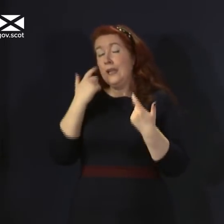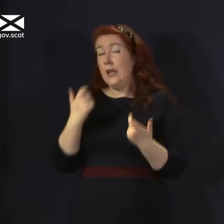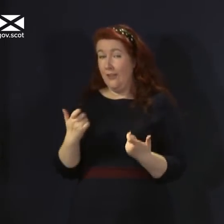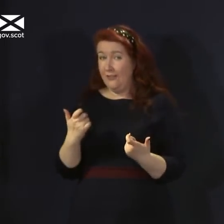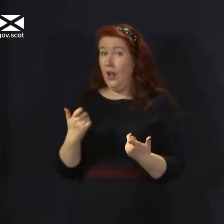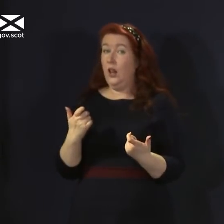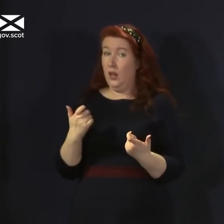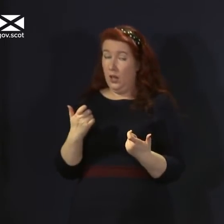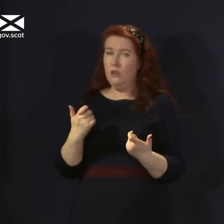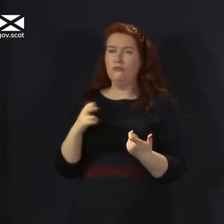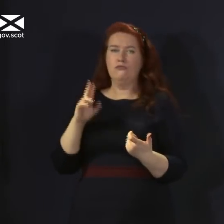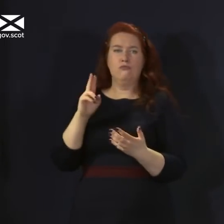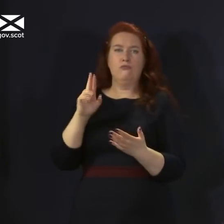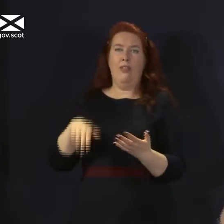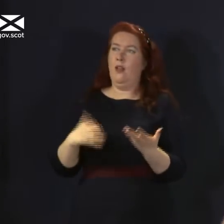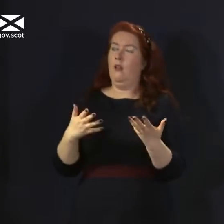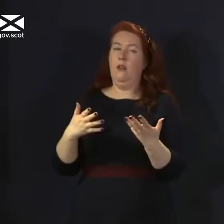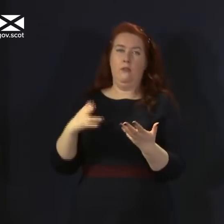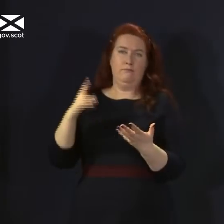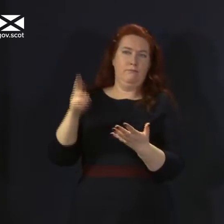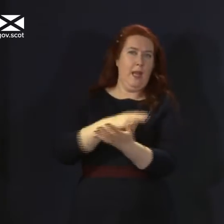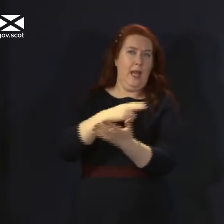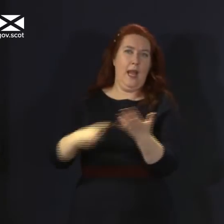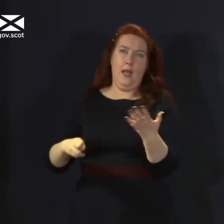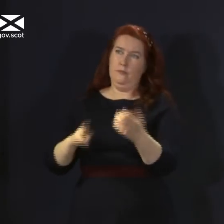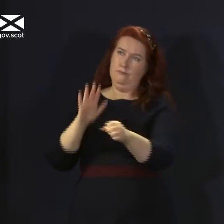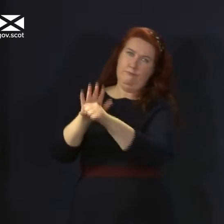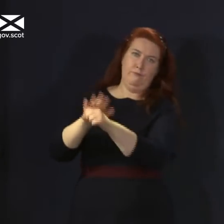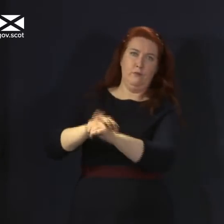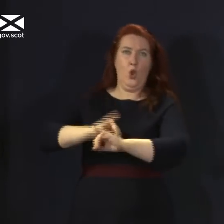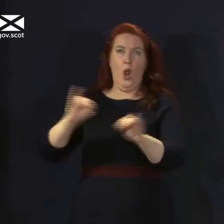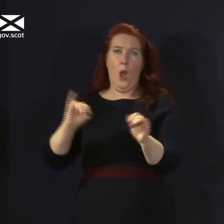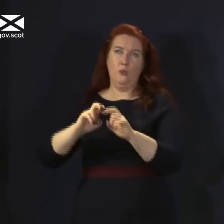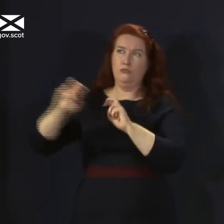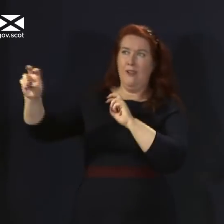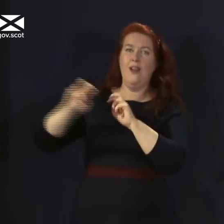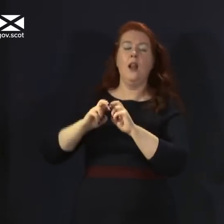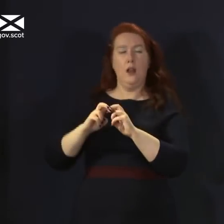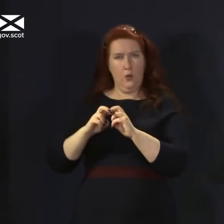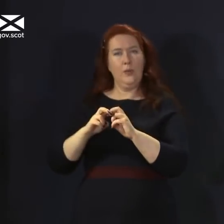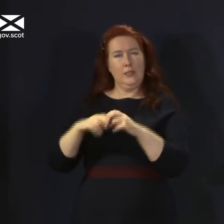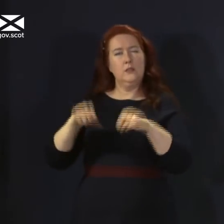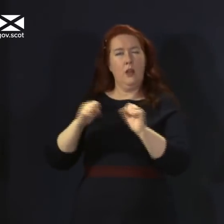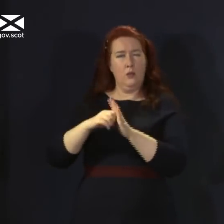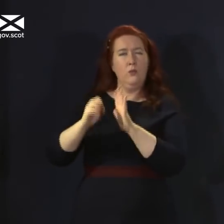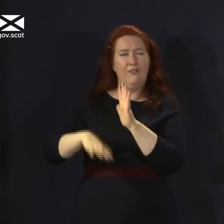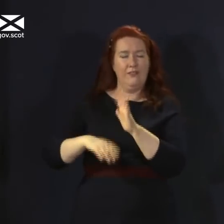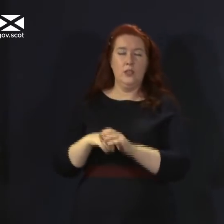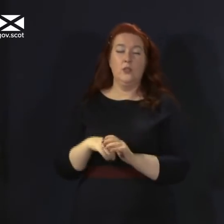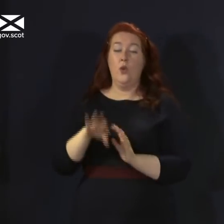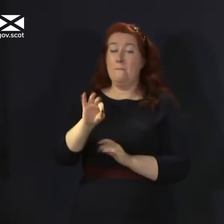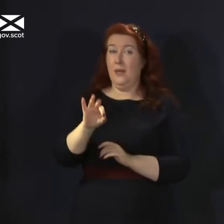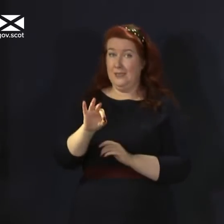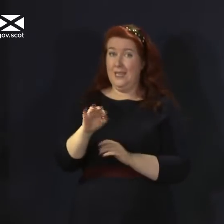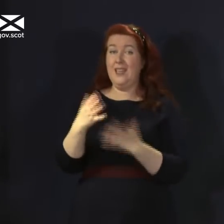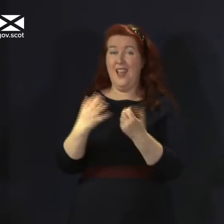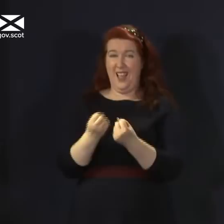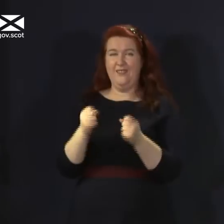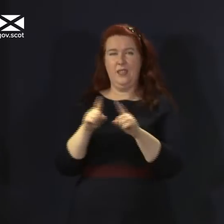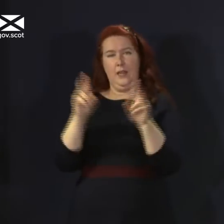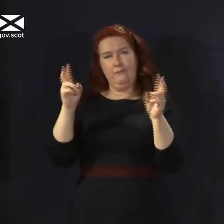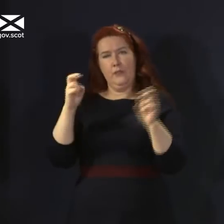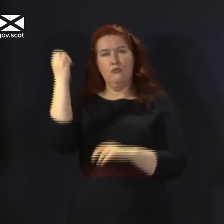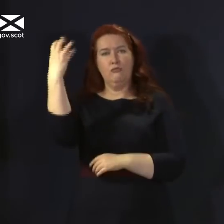away from blanket restrictions on non-essential travel overseas. So from Monday, we will move to a traffic light